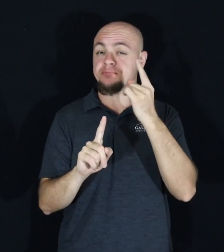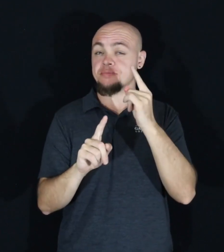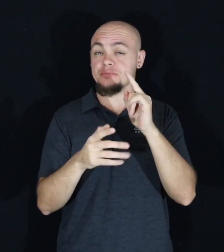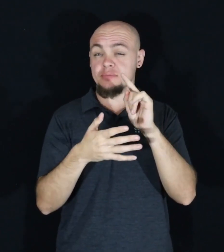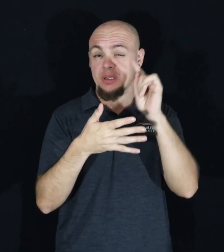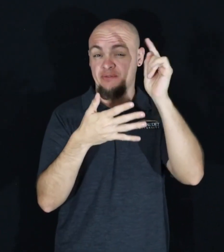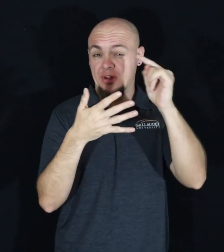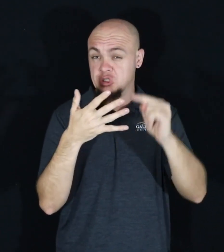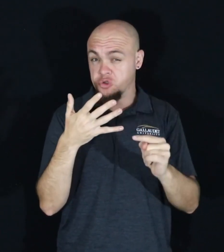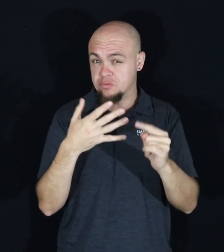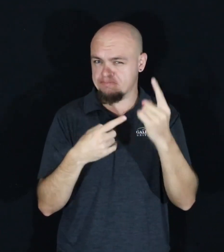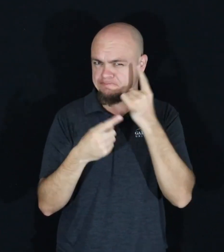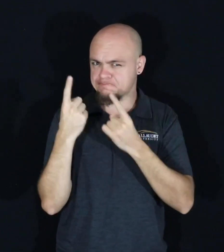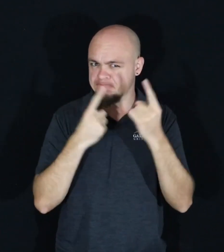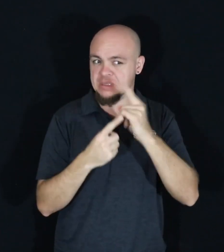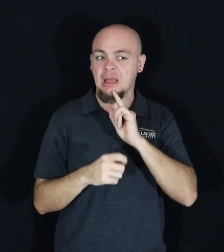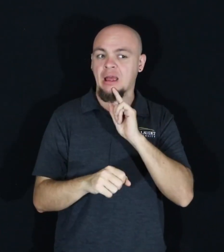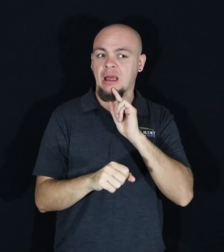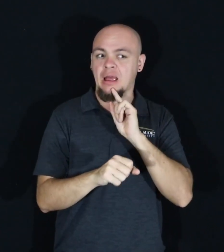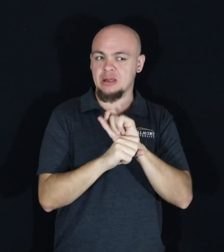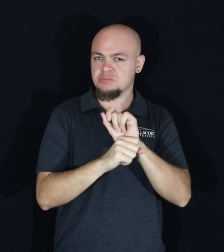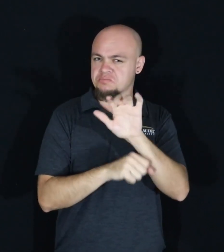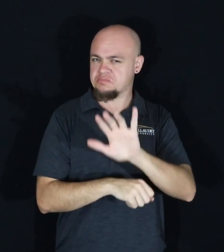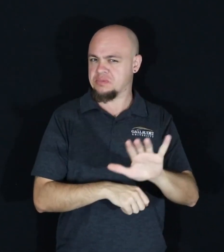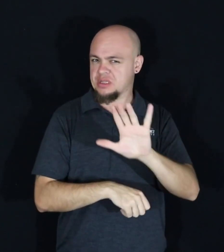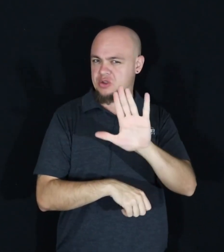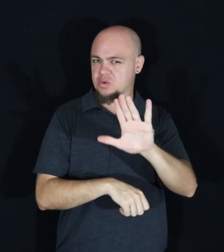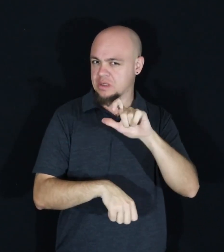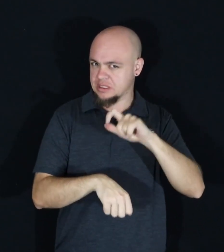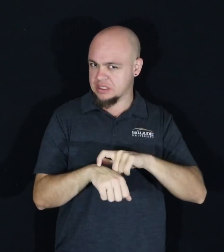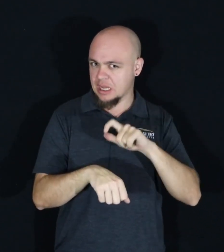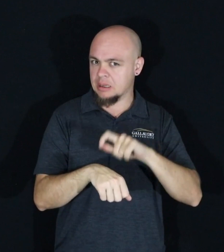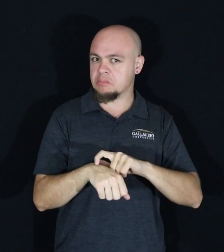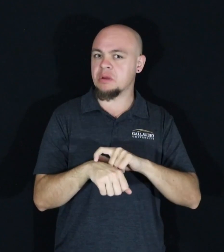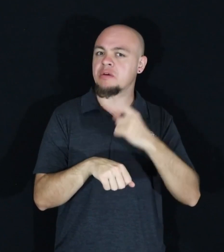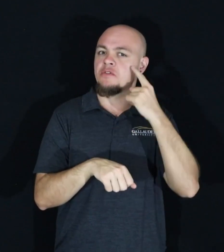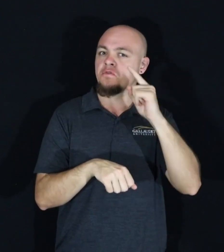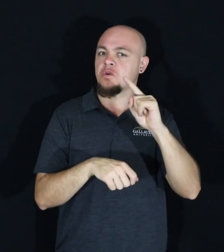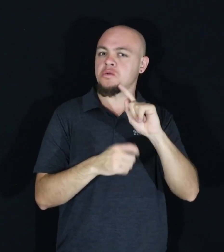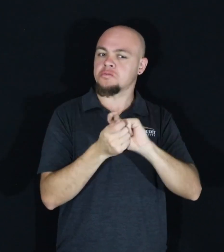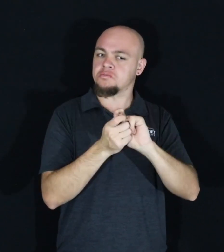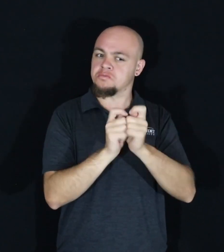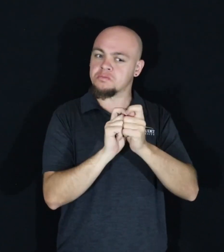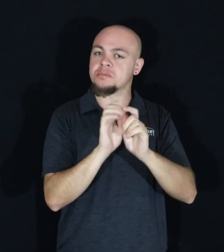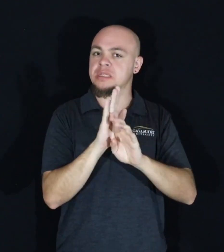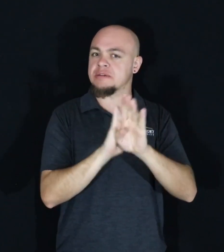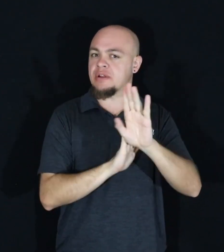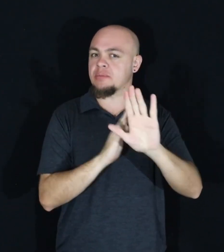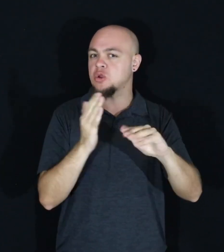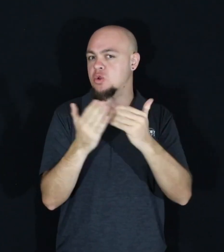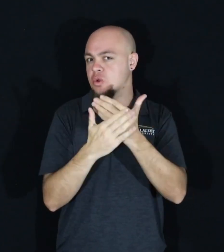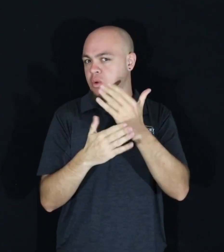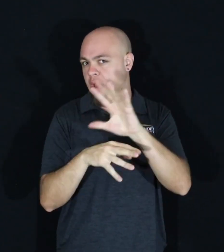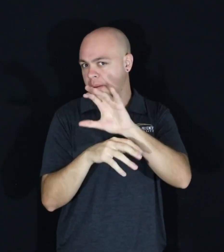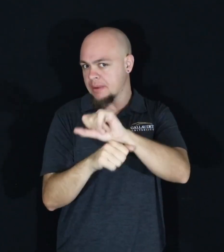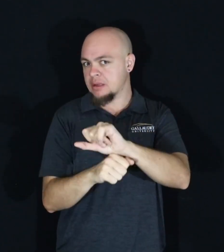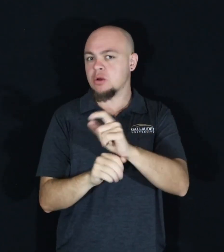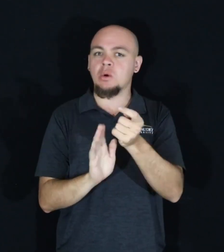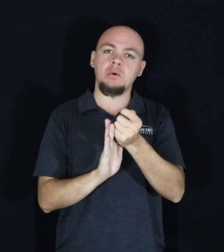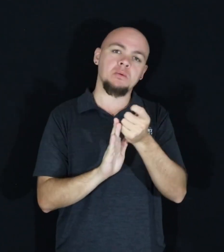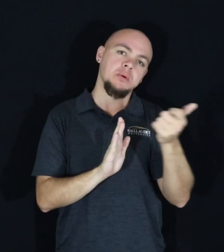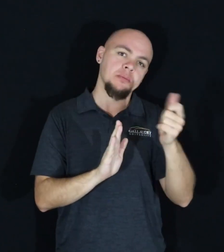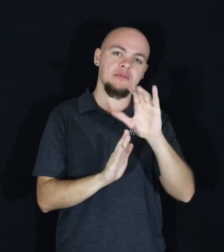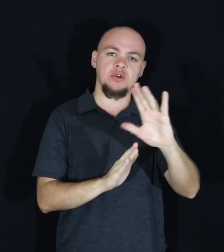to consider to be able to estimate the time it'll take you to form a new habit or get rid of an